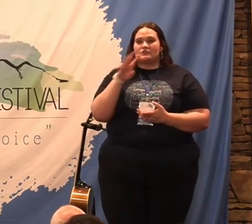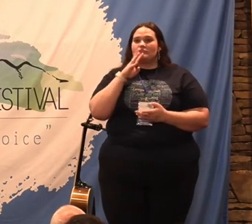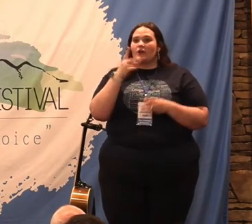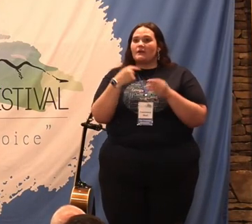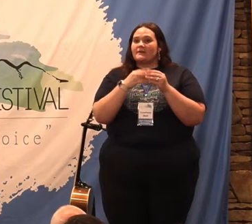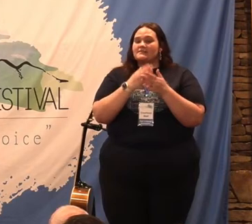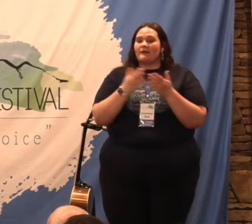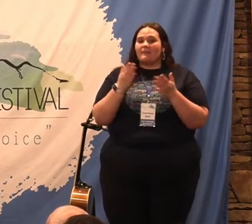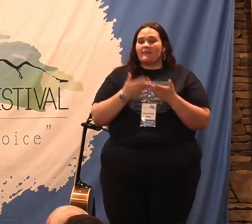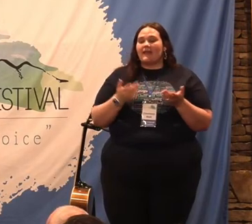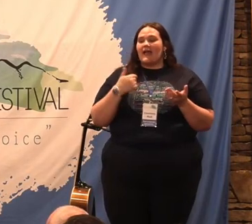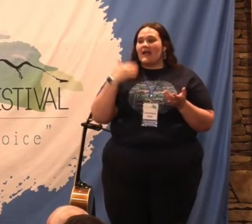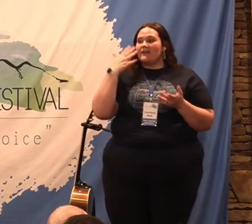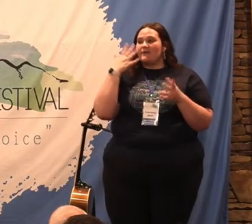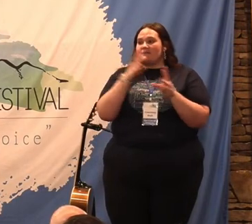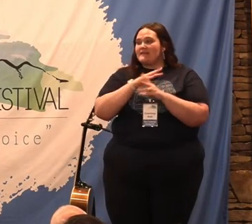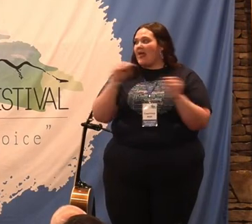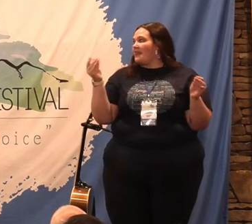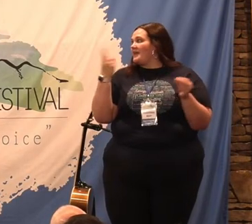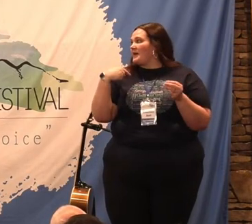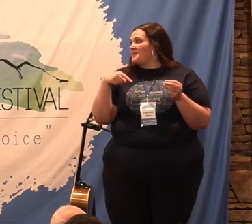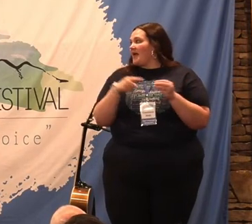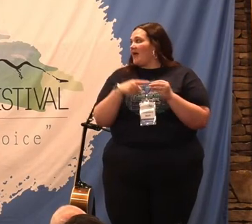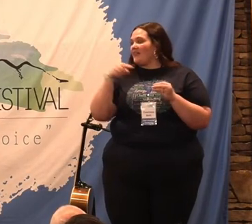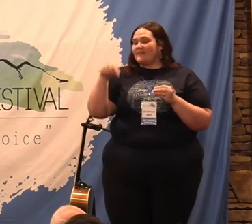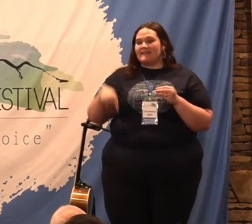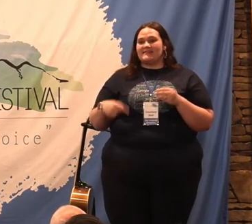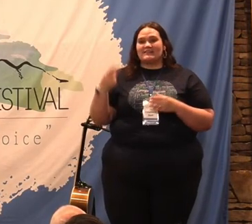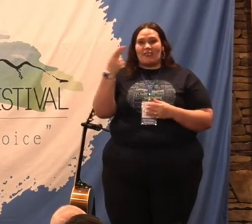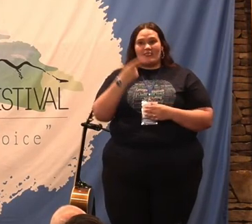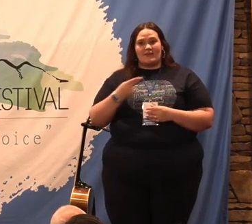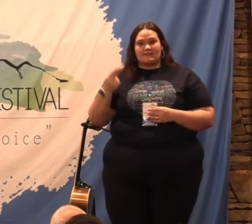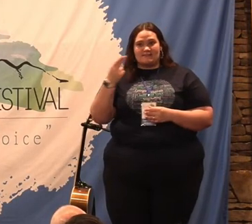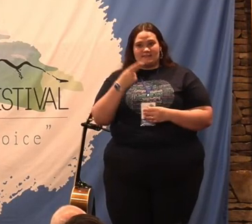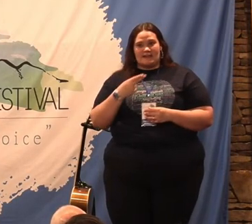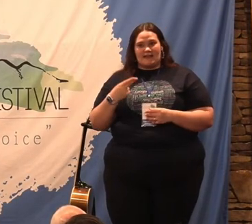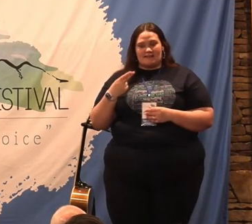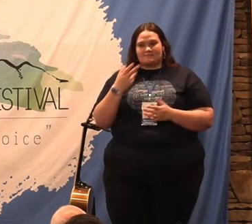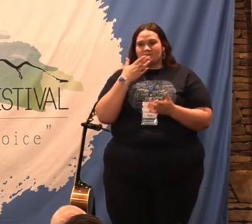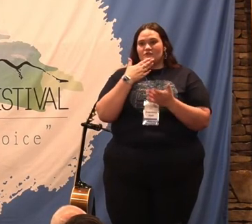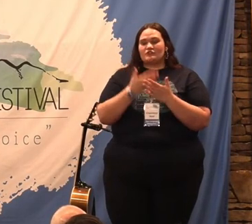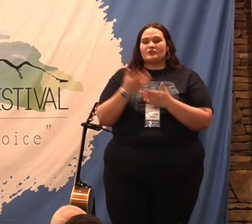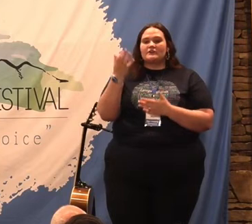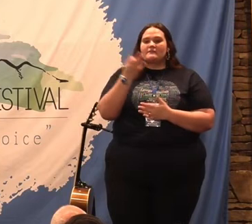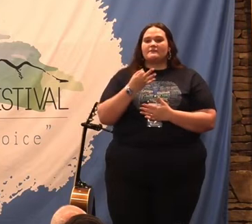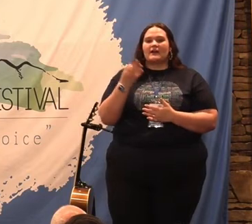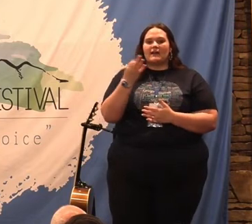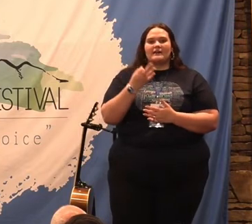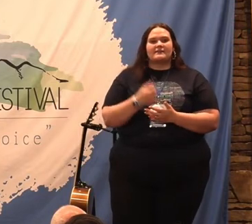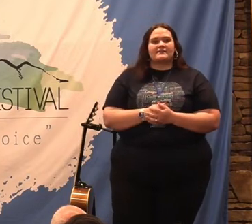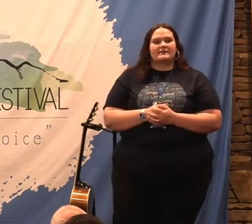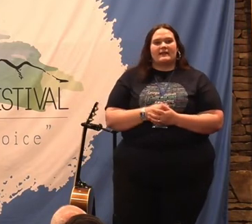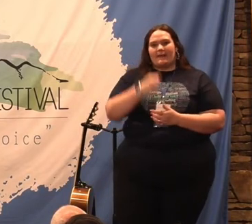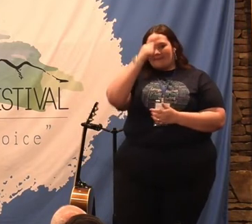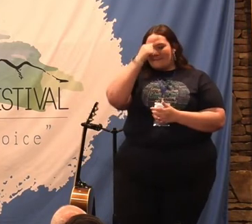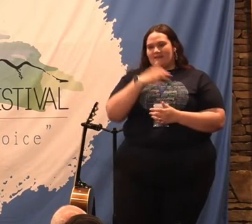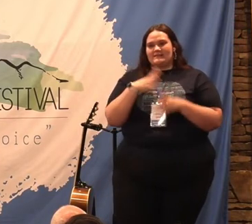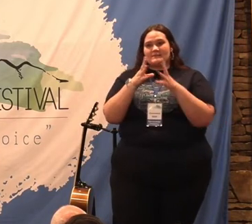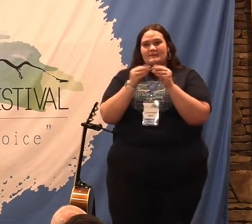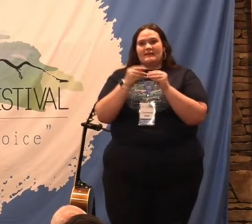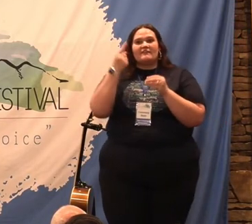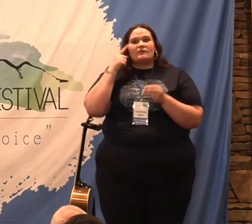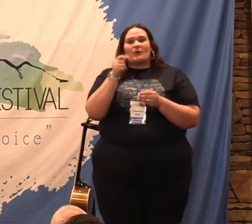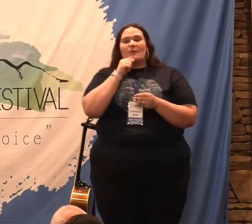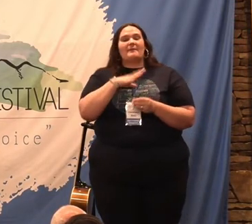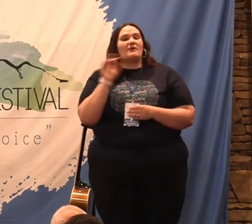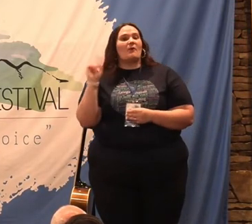about. This Thursday being Good Friday, there's a men's meeting for women only.